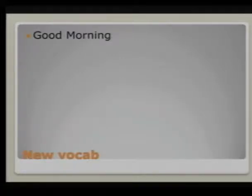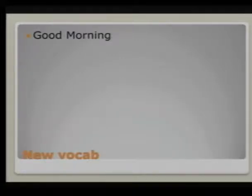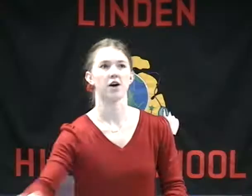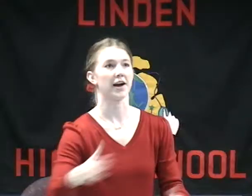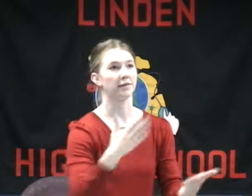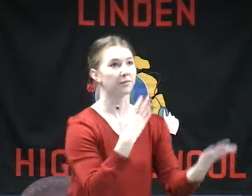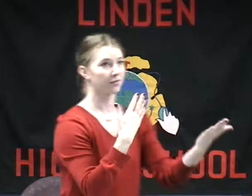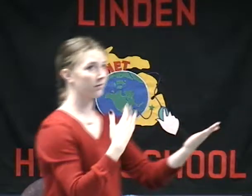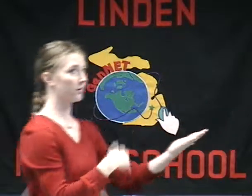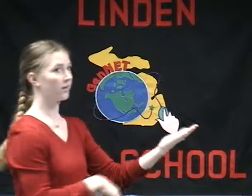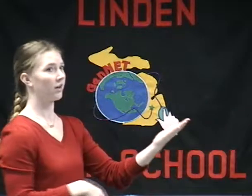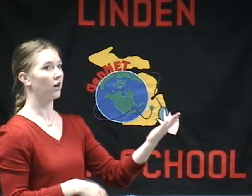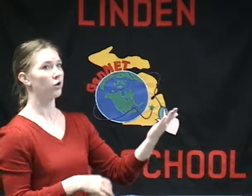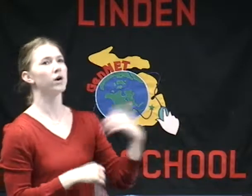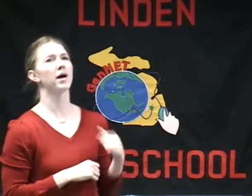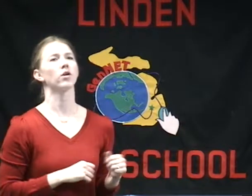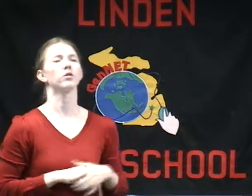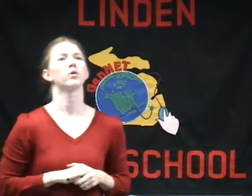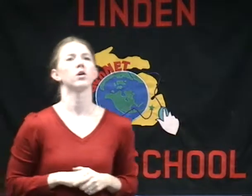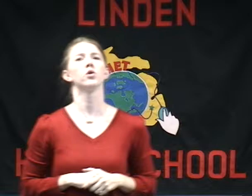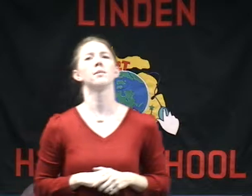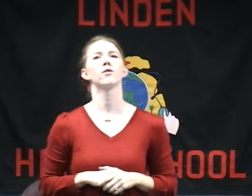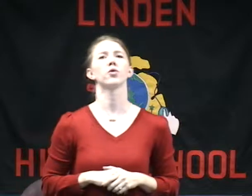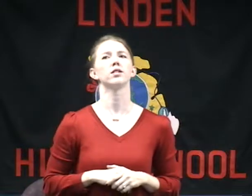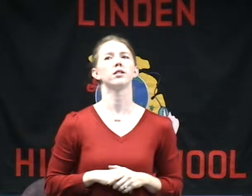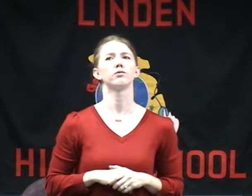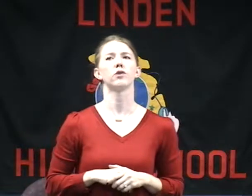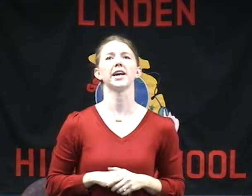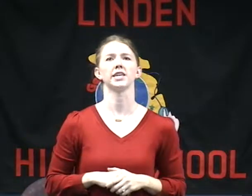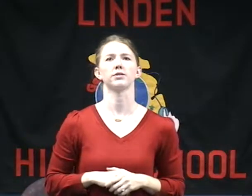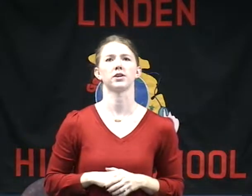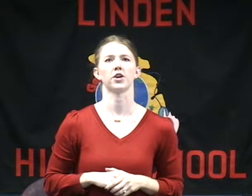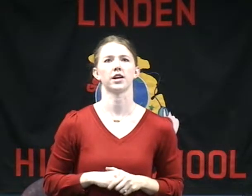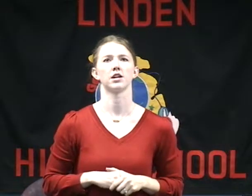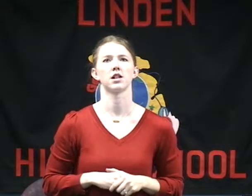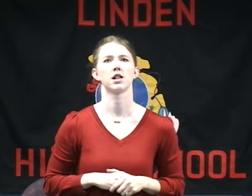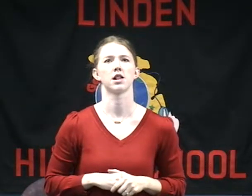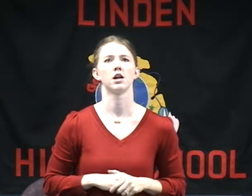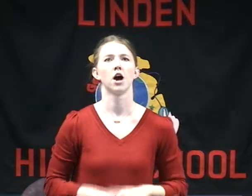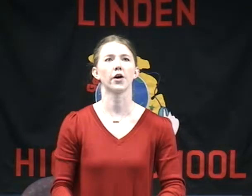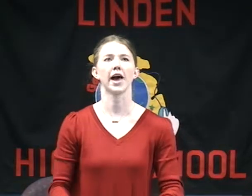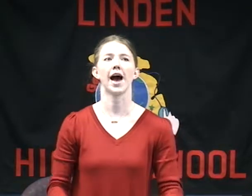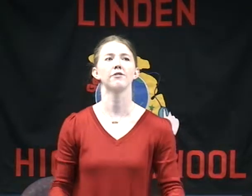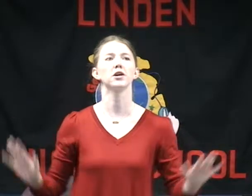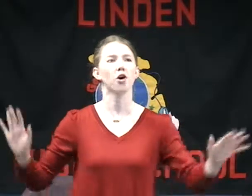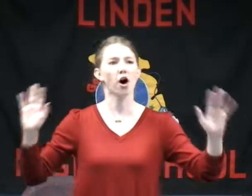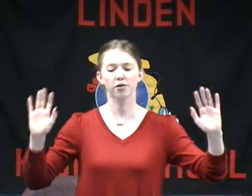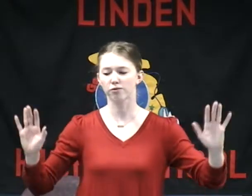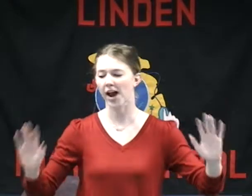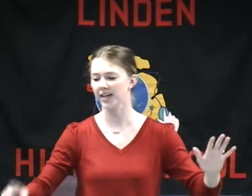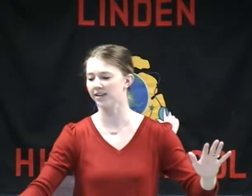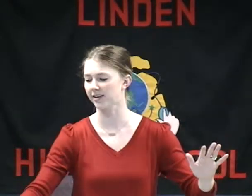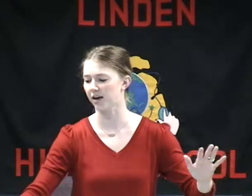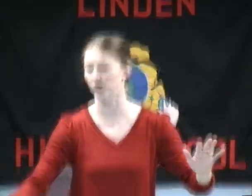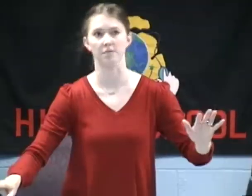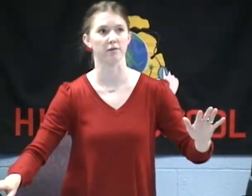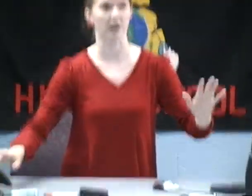All right. Who are my righties? Raise your hand. Okay, all the righties sign with me right now. I